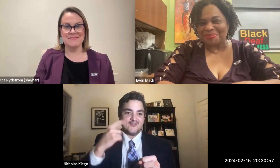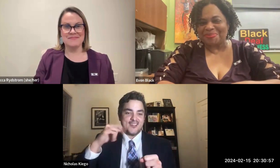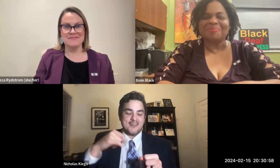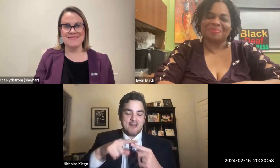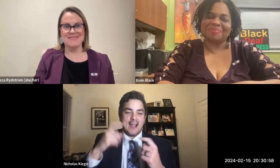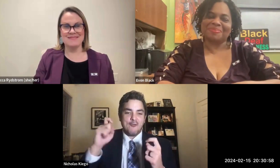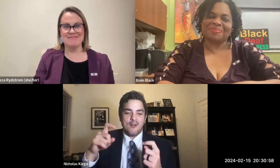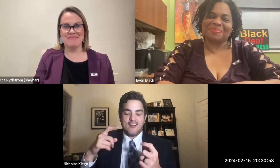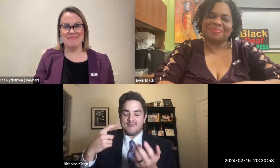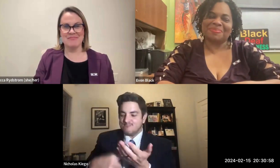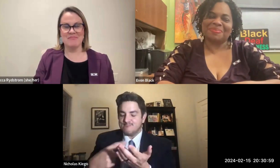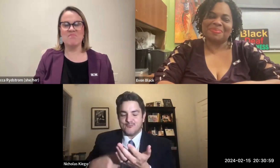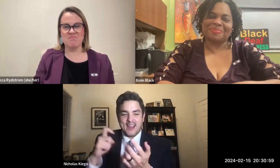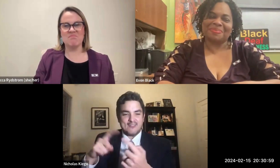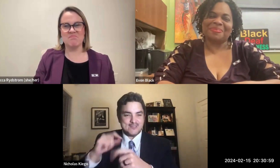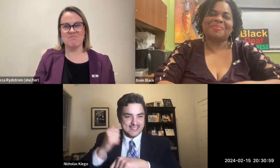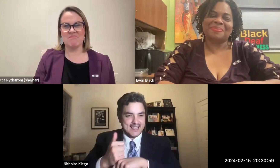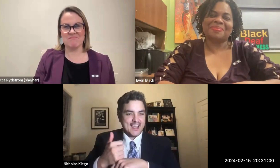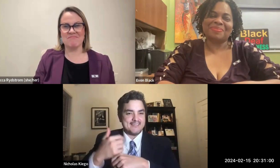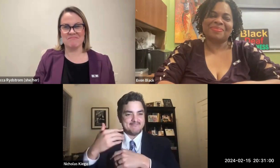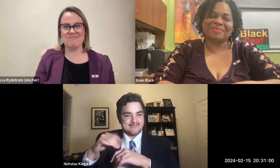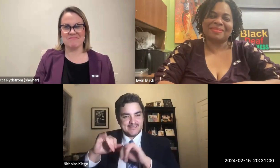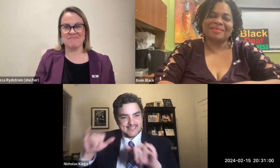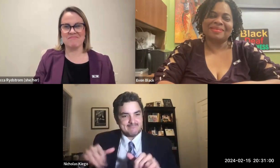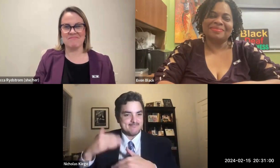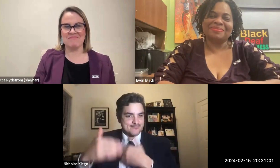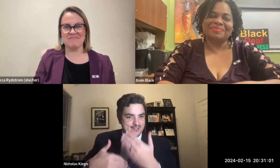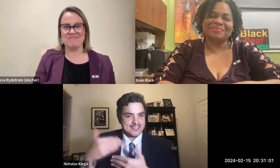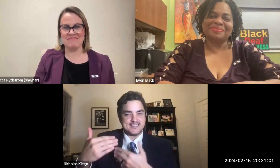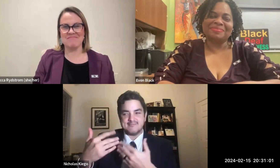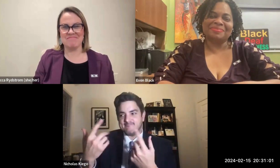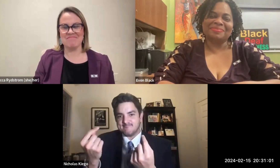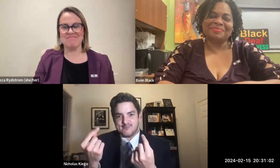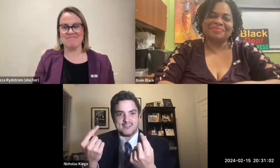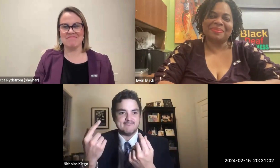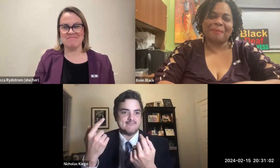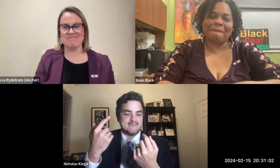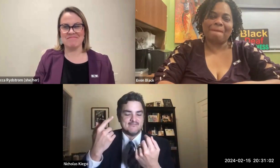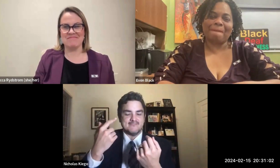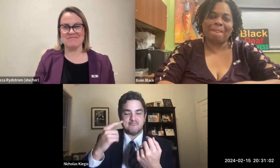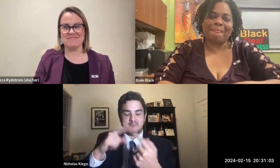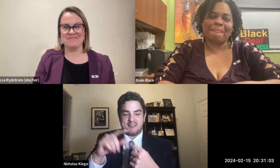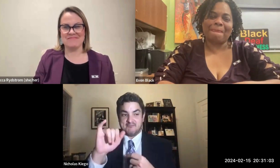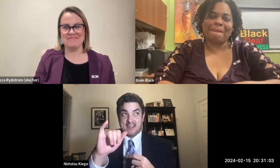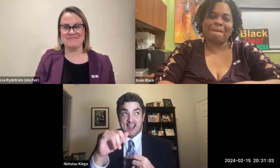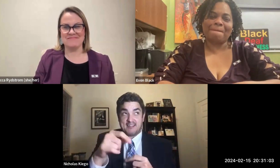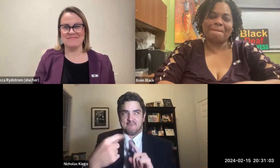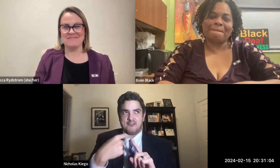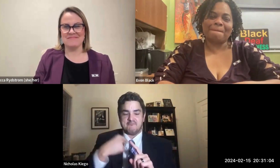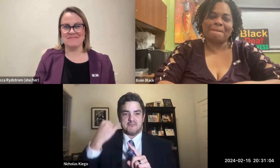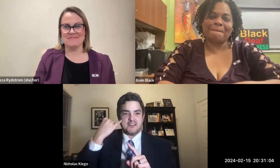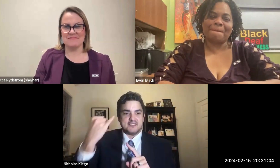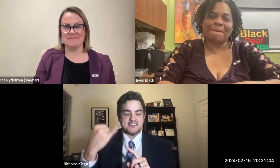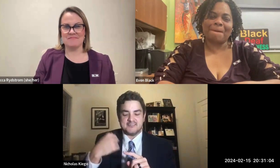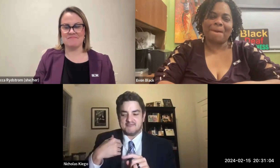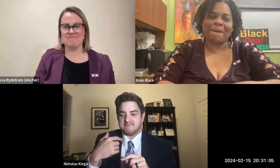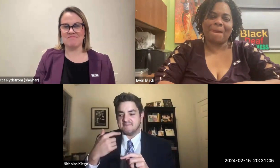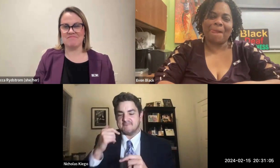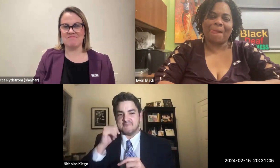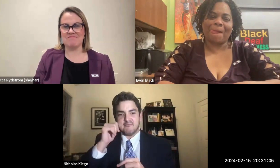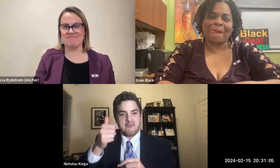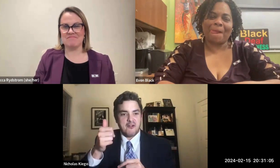Right now, I don't have enough pens for that, but we'll have to talk about how to set up a system and a process for that to